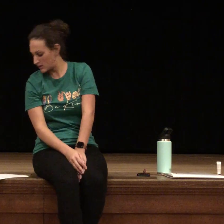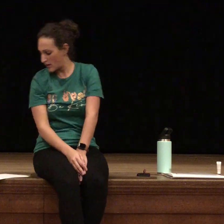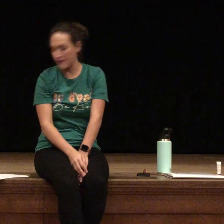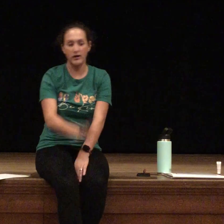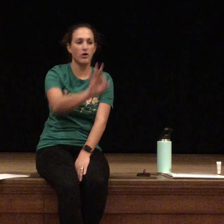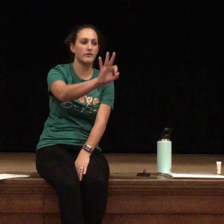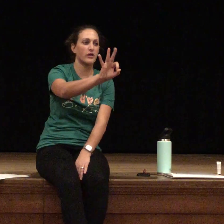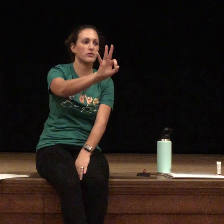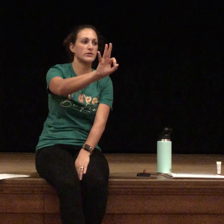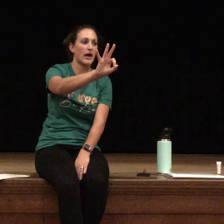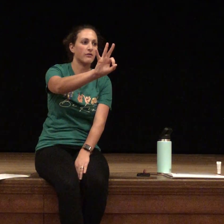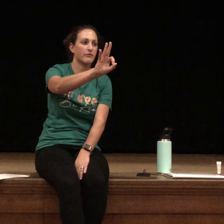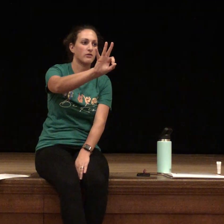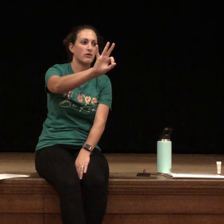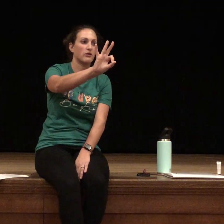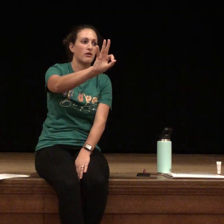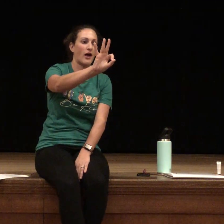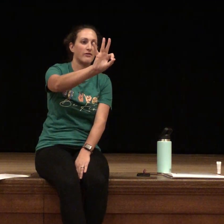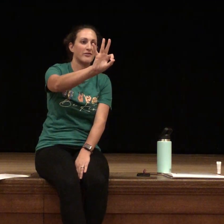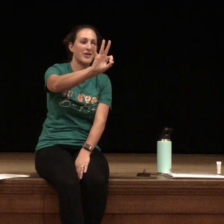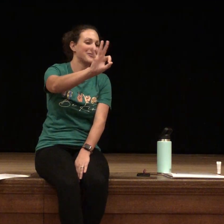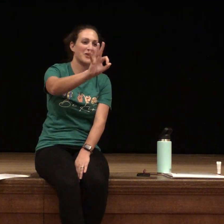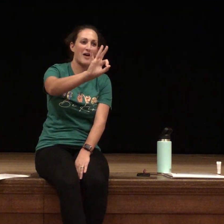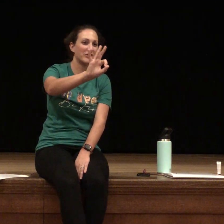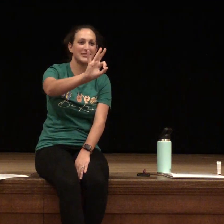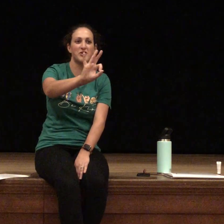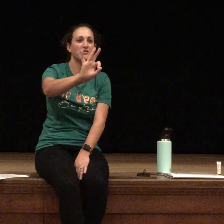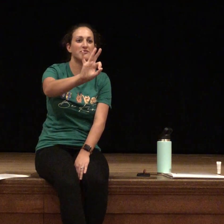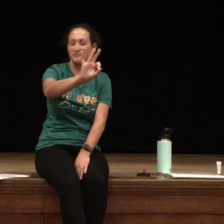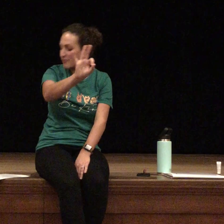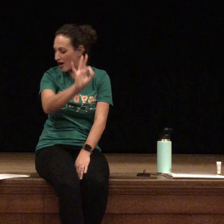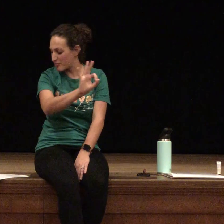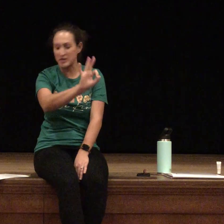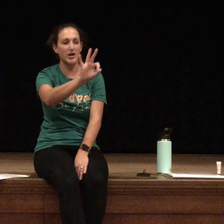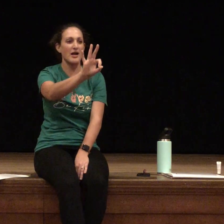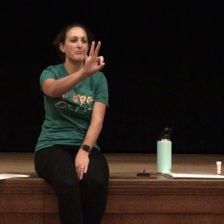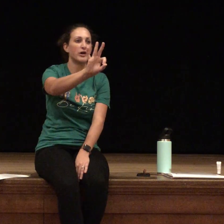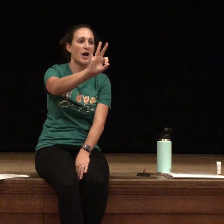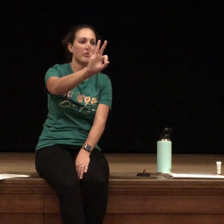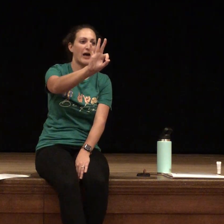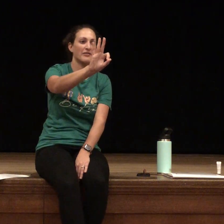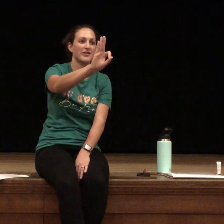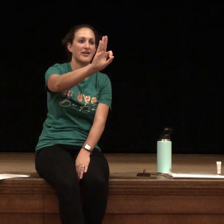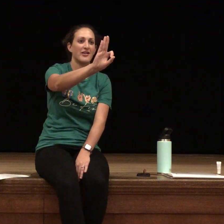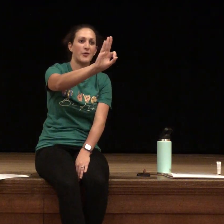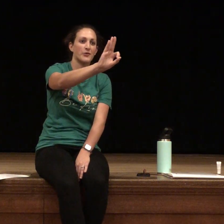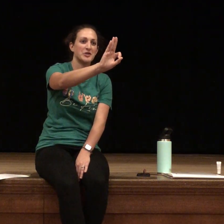And then, oh, the other one was F. F, it's every single picture I bring up of F, they're always